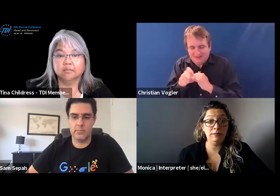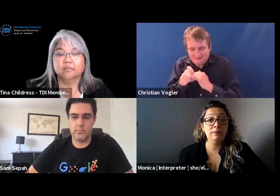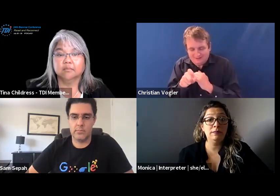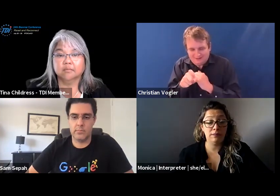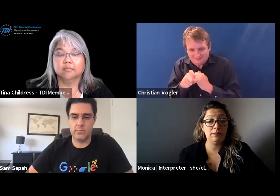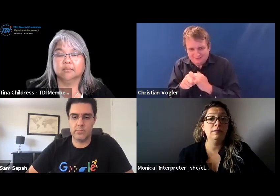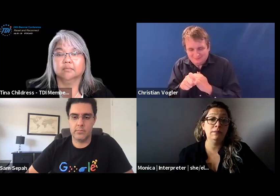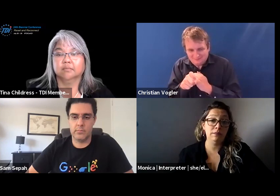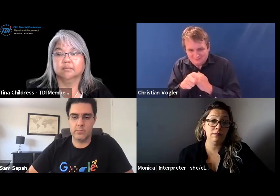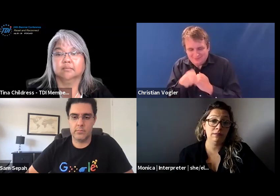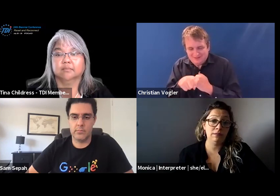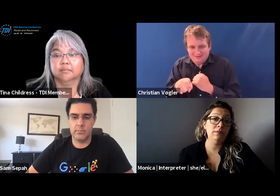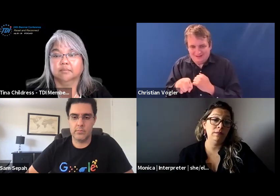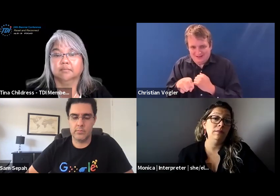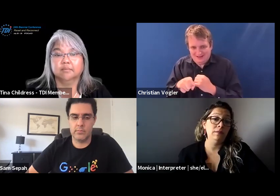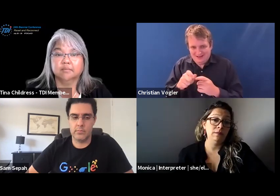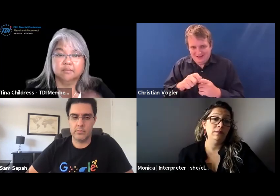my accessibility will need,